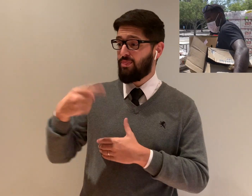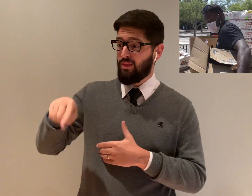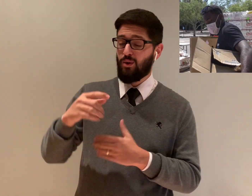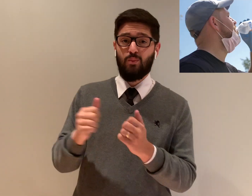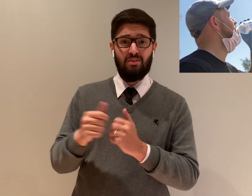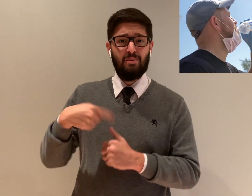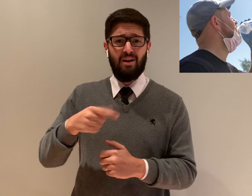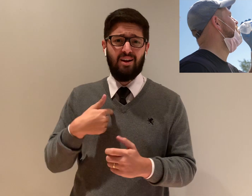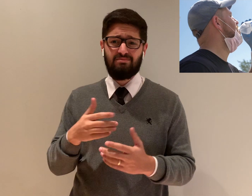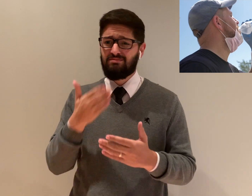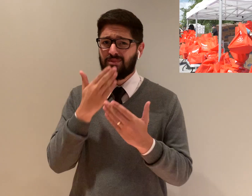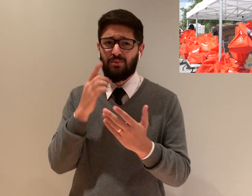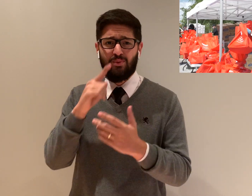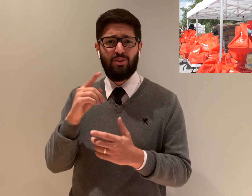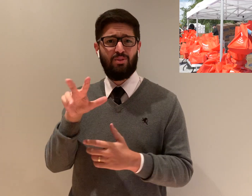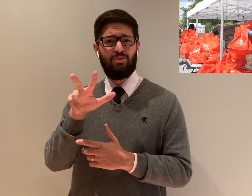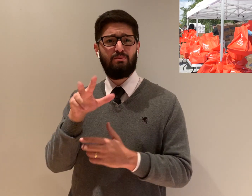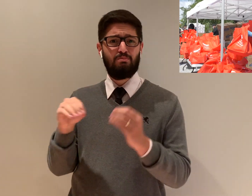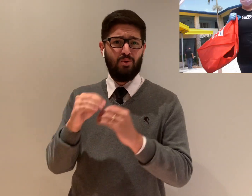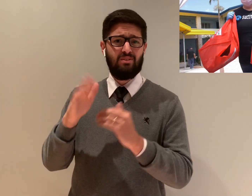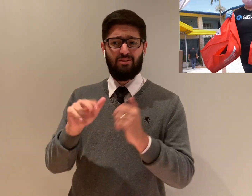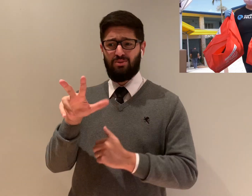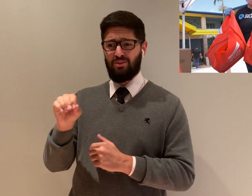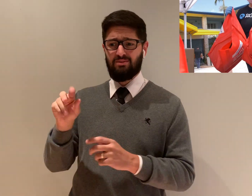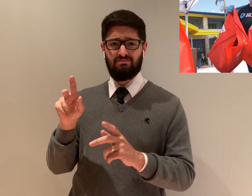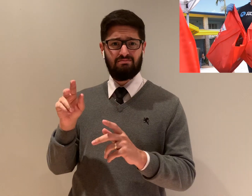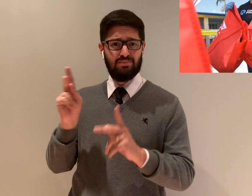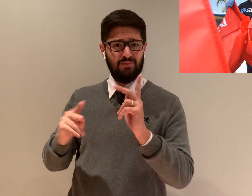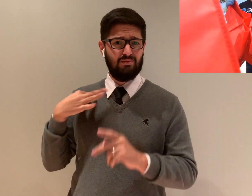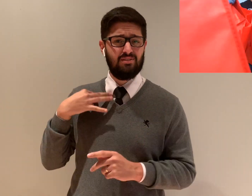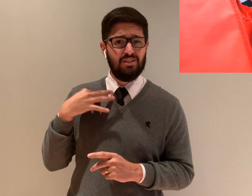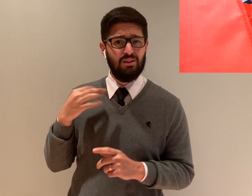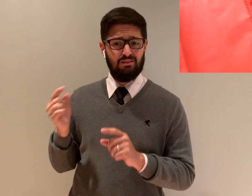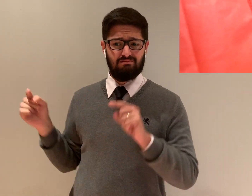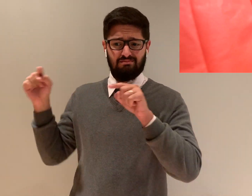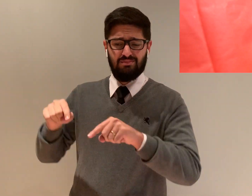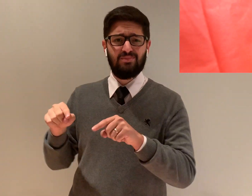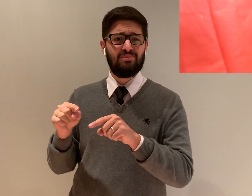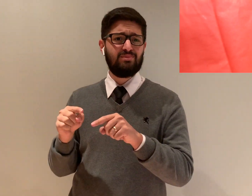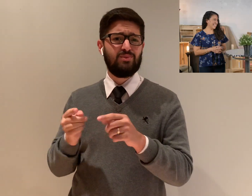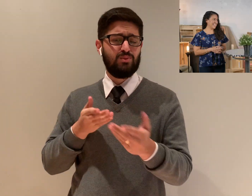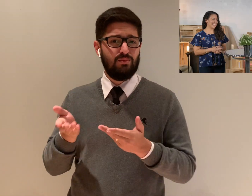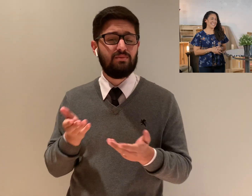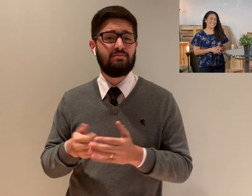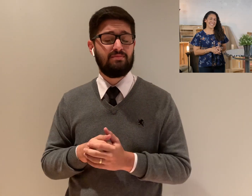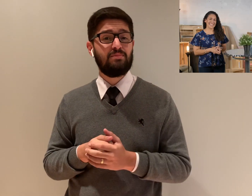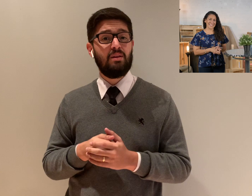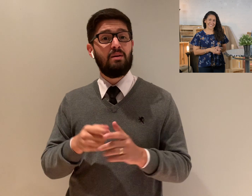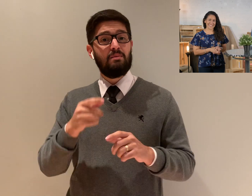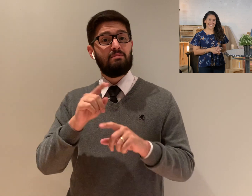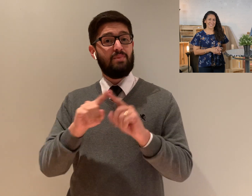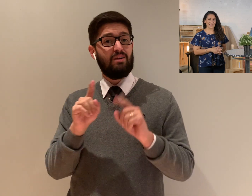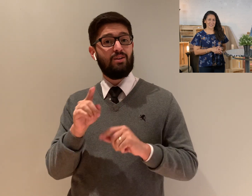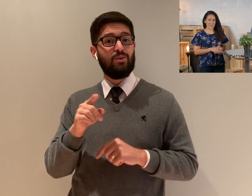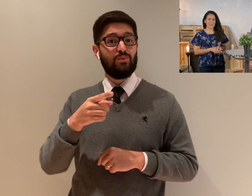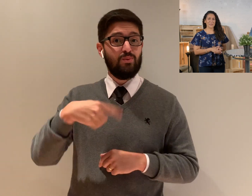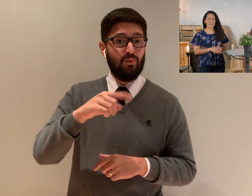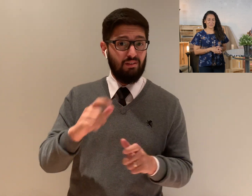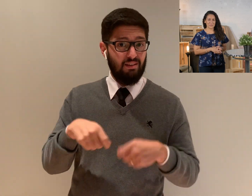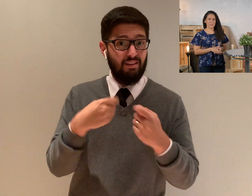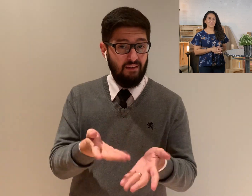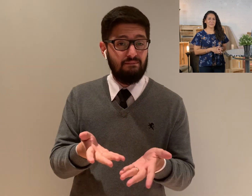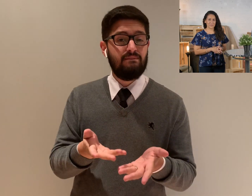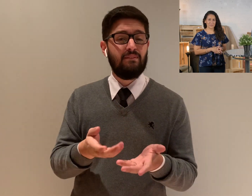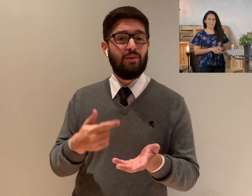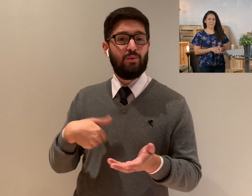so grateful for the 30 plus volunteers who were out there serving with us in that great sun. But it's because of your giving that